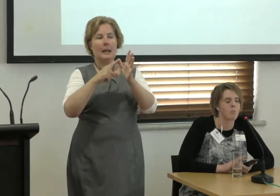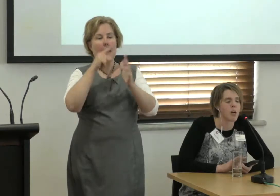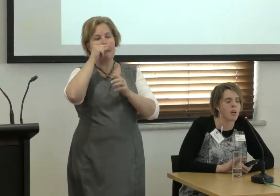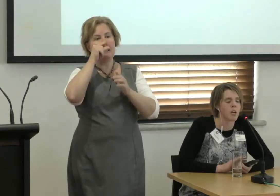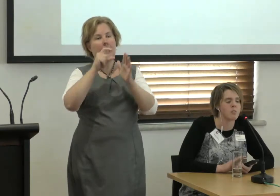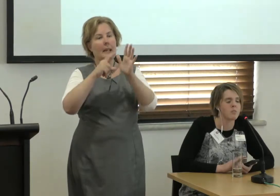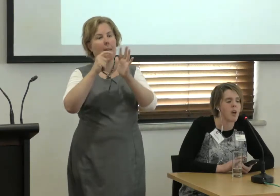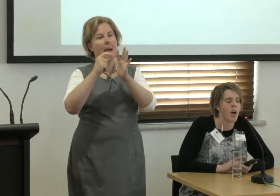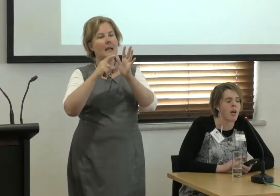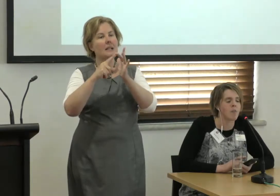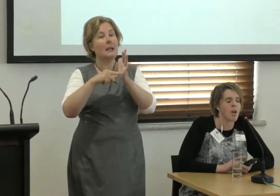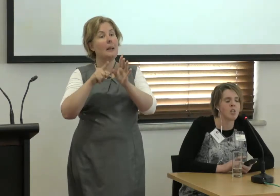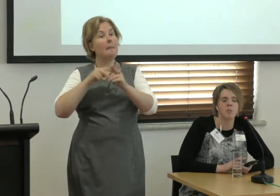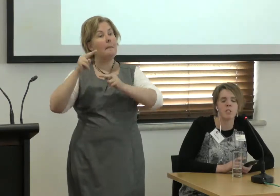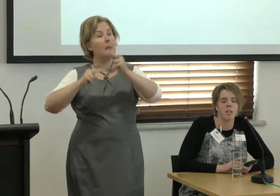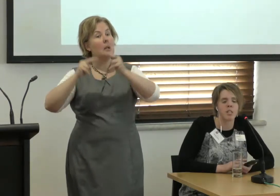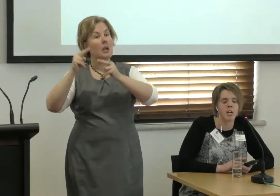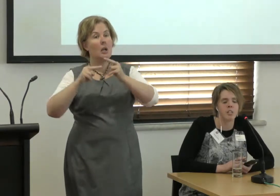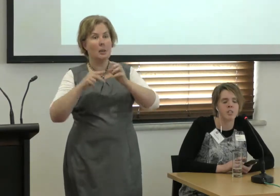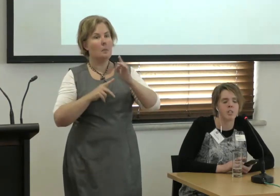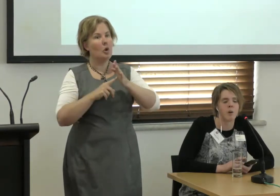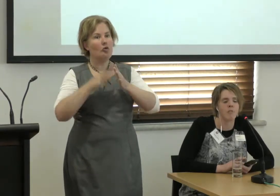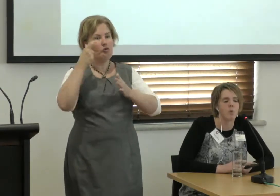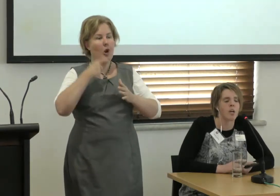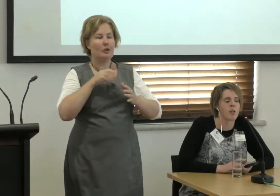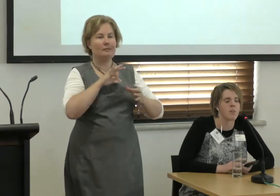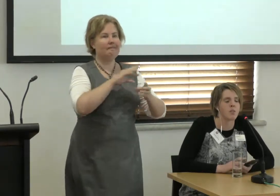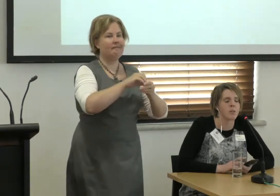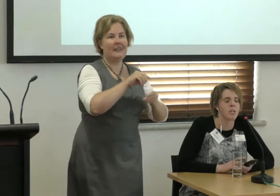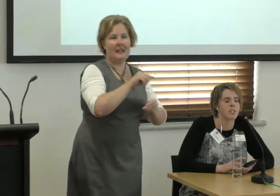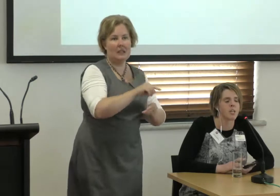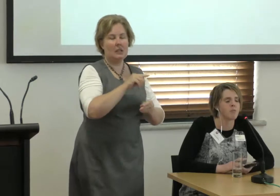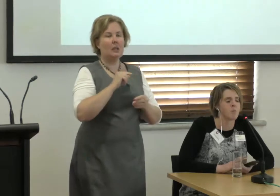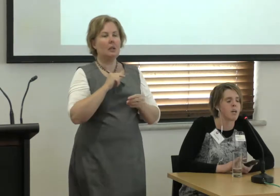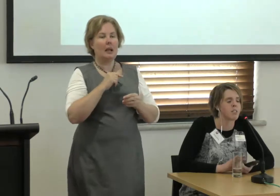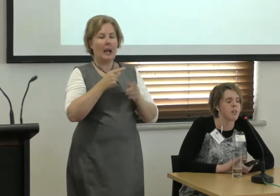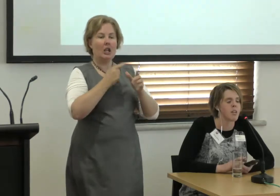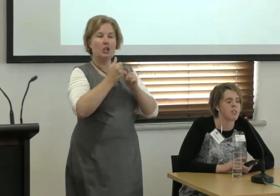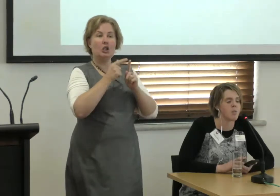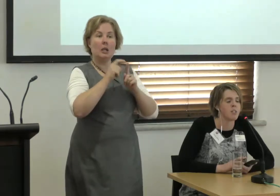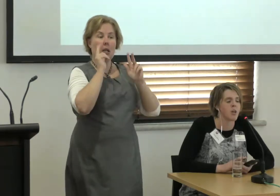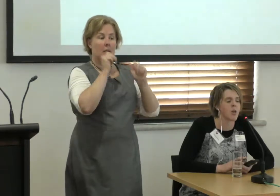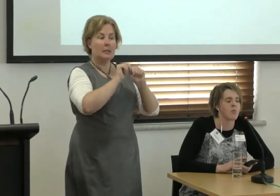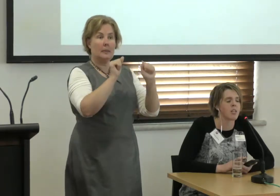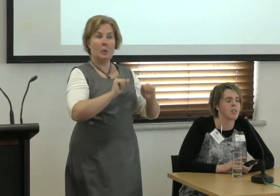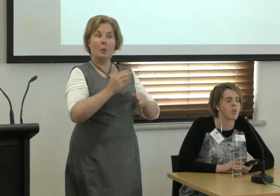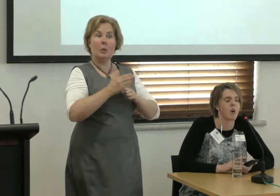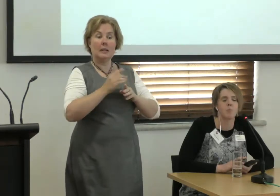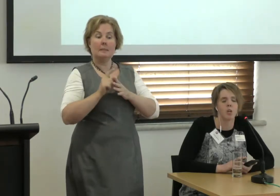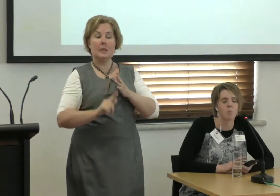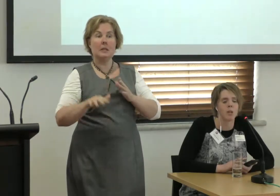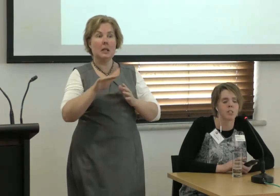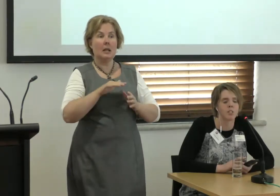things have panned out. And having now jumped into the aged care system after working in the disability sector for the past 10 years, let me tell you that it's an